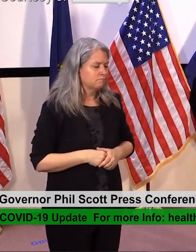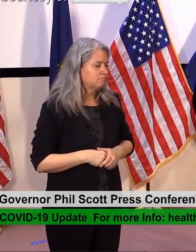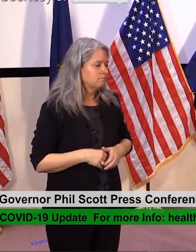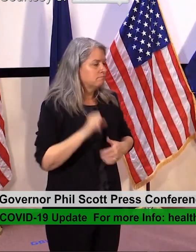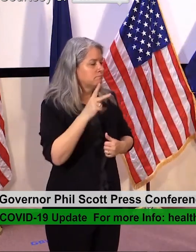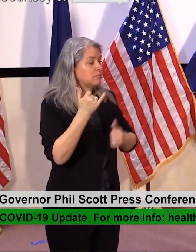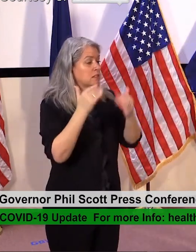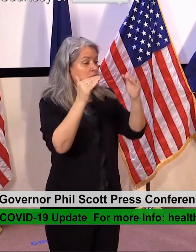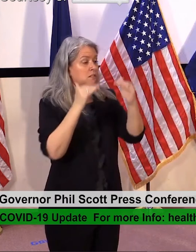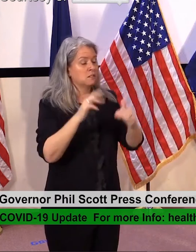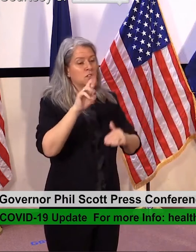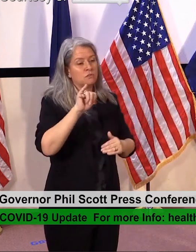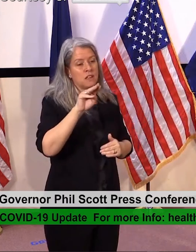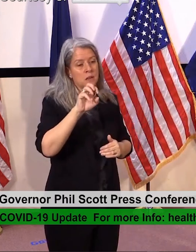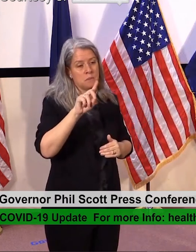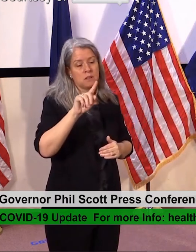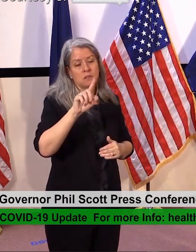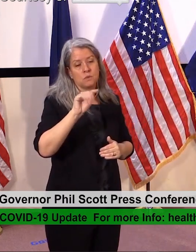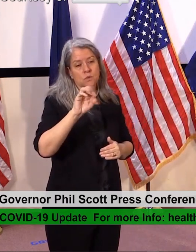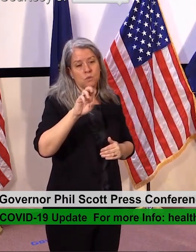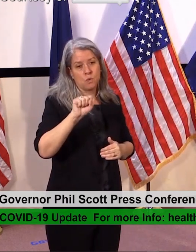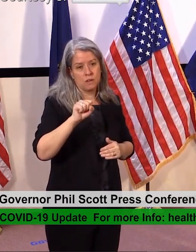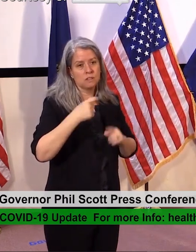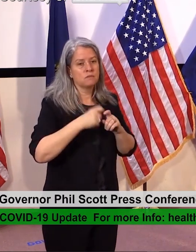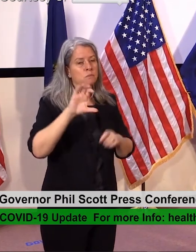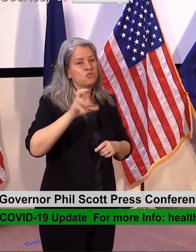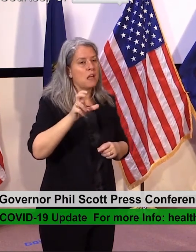All right, we're going to move to Raymond Torres, Channel 7.